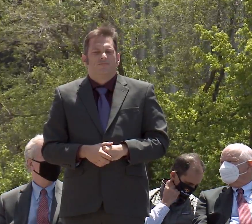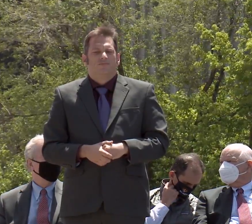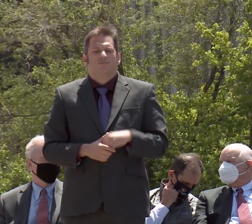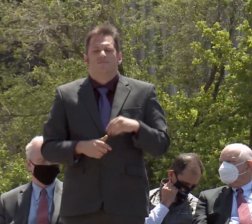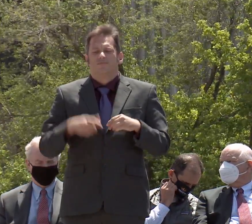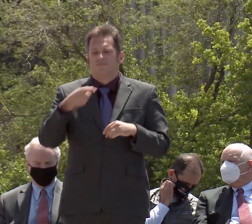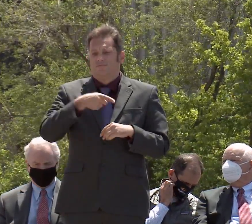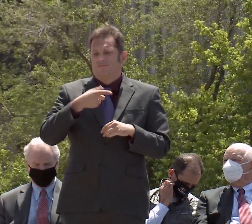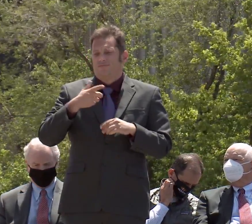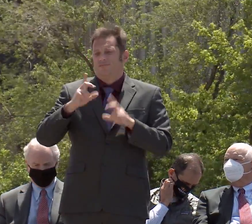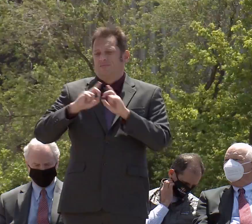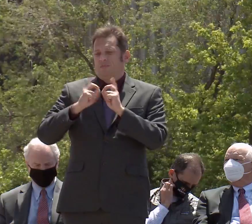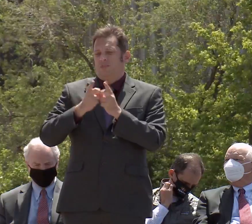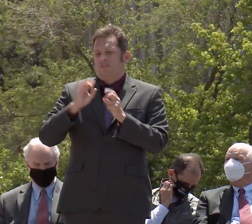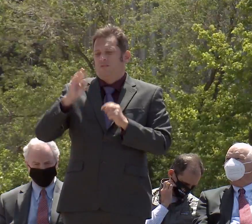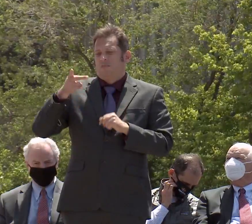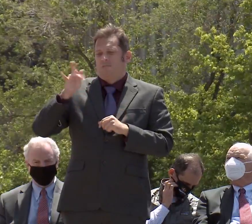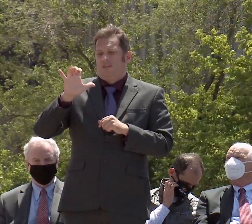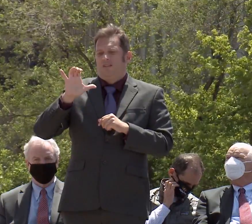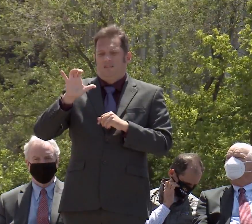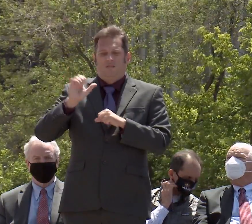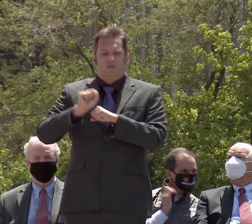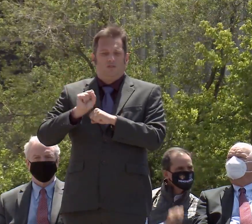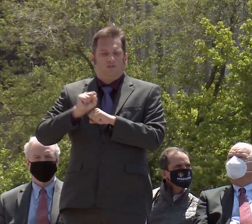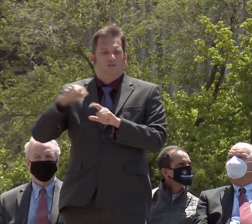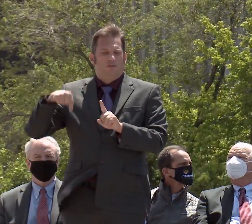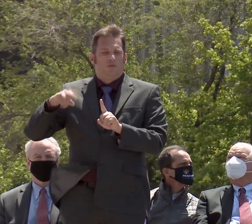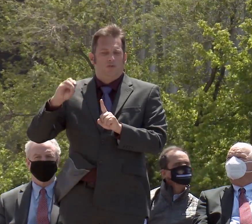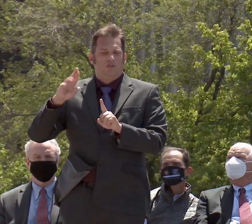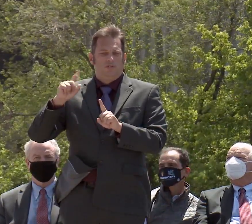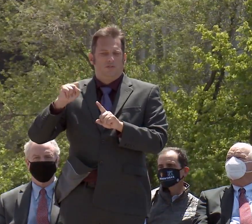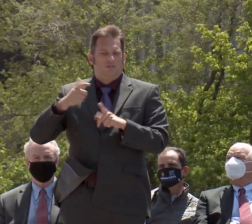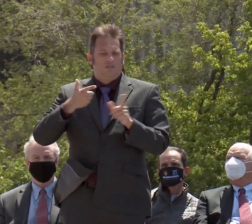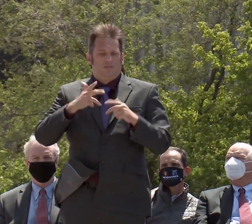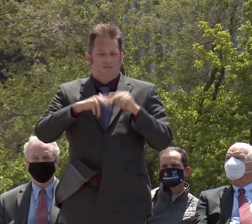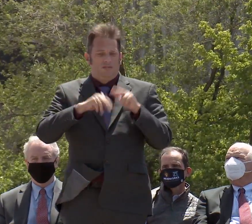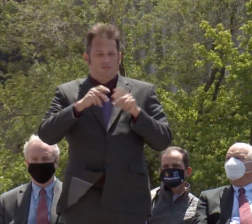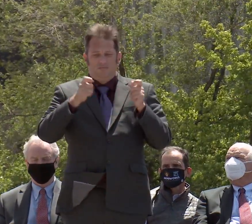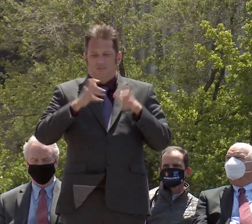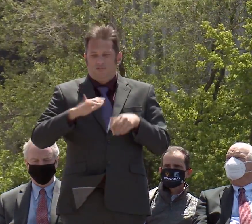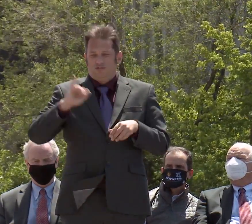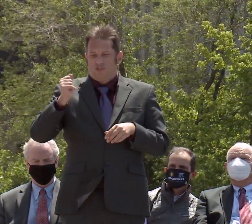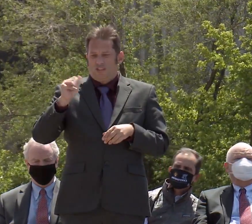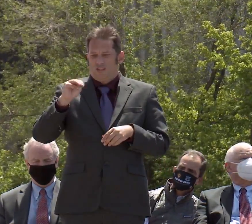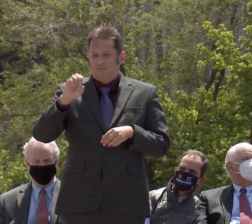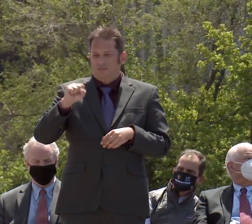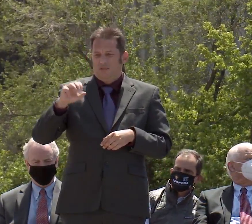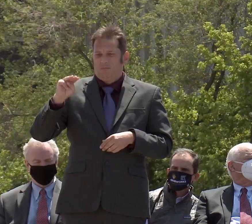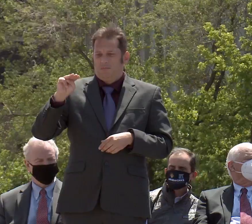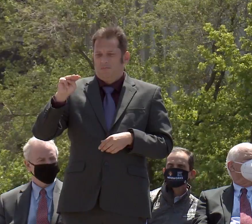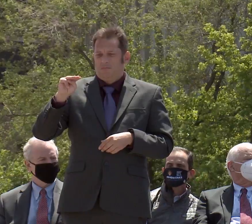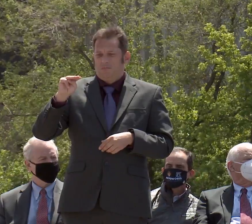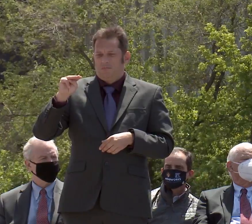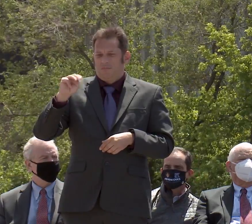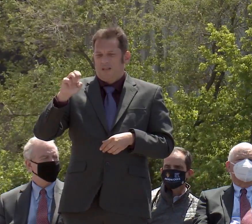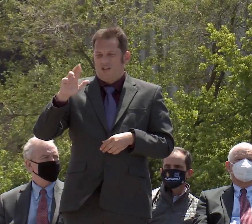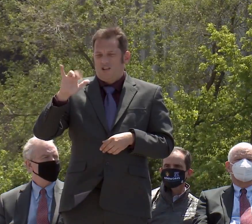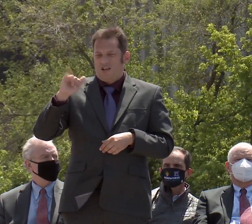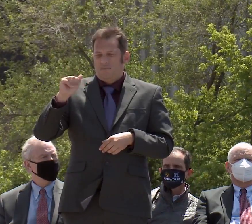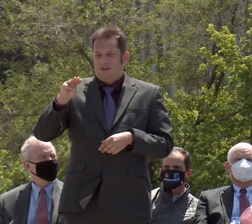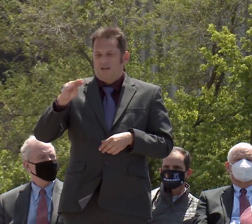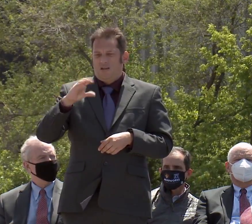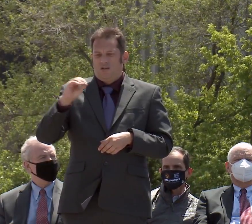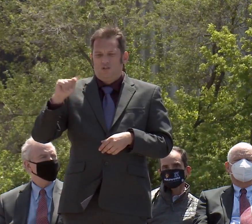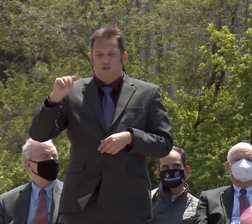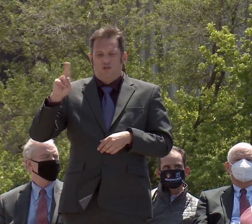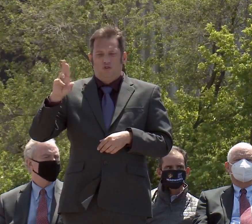management, our engineer of record, JMT, Johnson, Merriman, and Turner, and also HDR, who helped with design. And before we